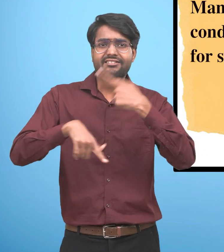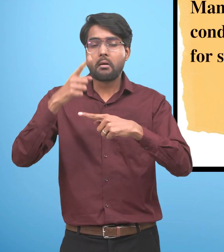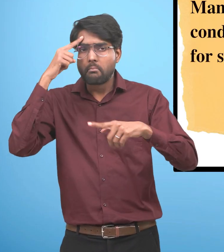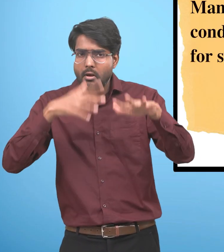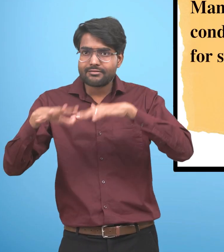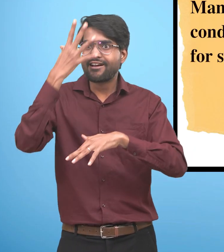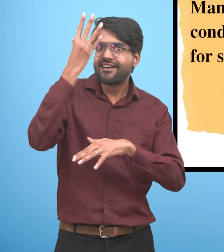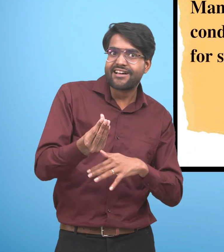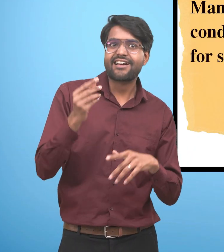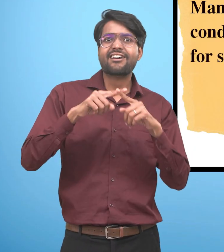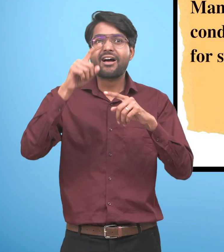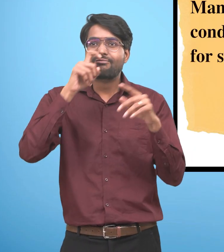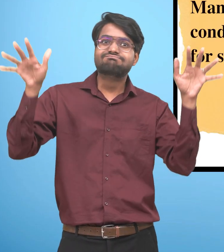school students.